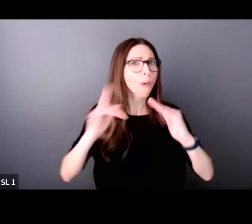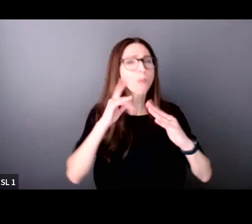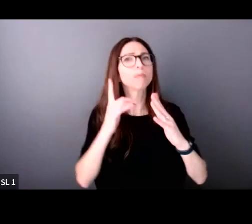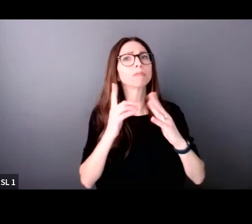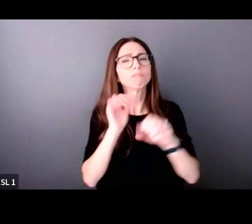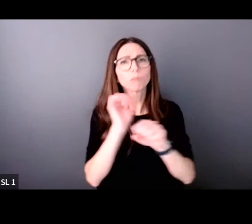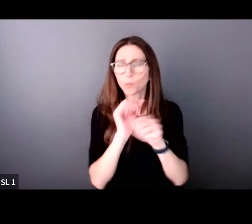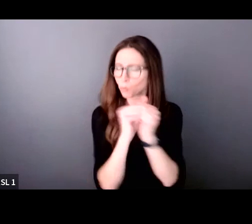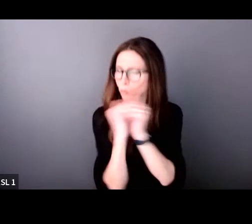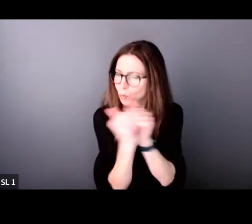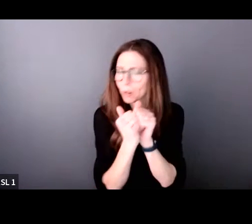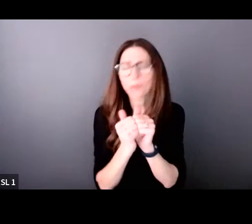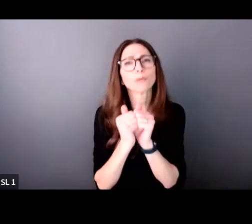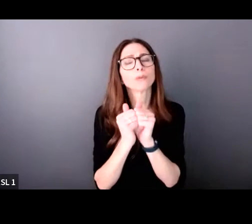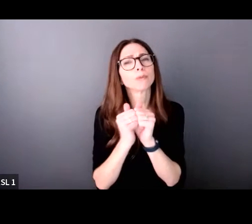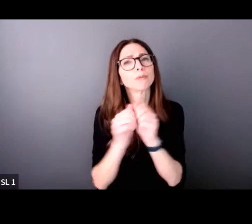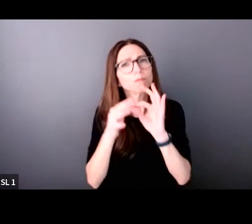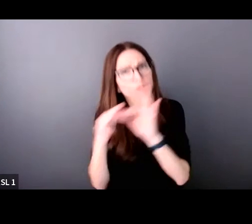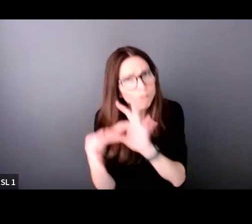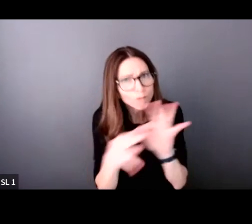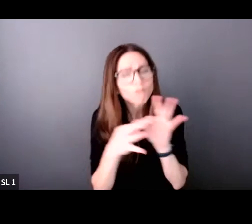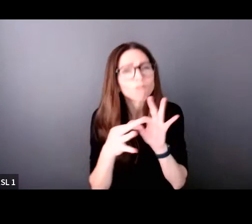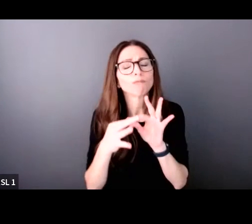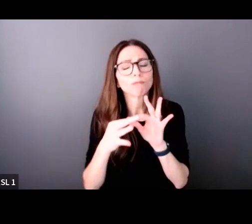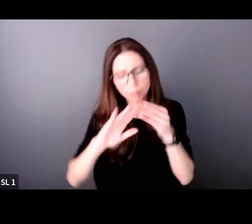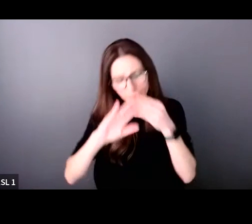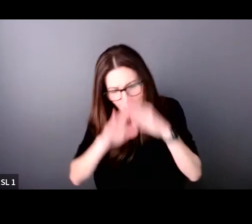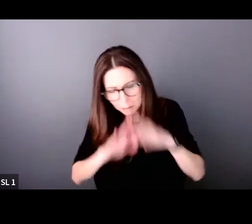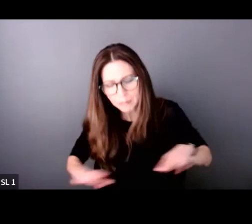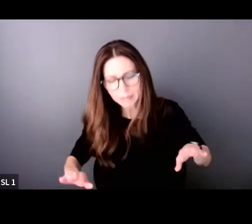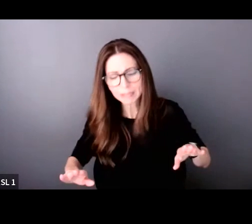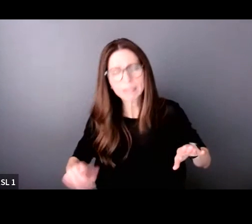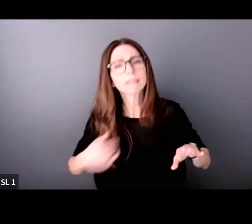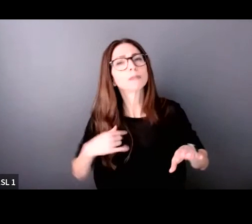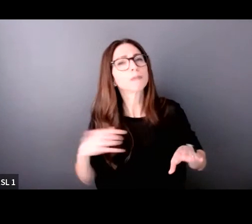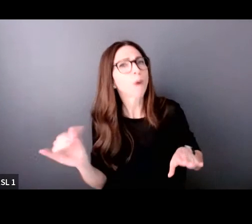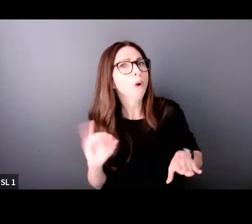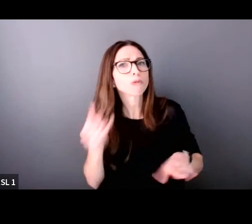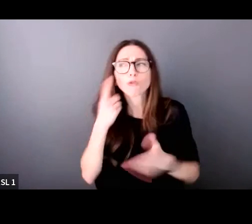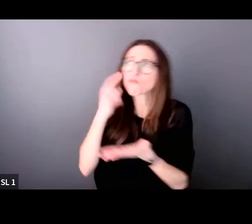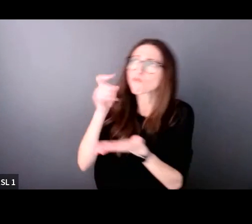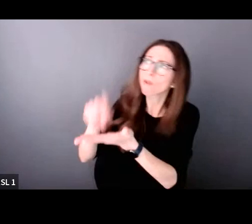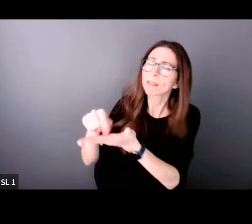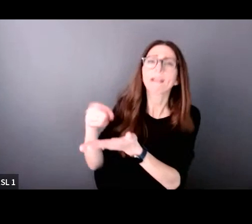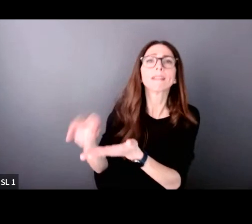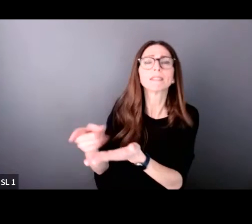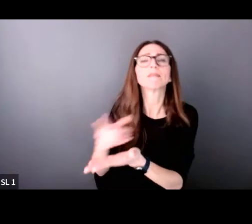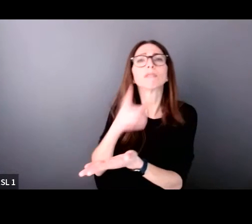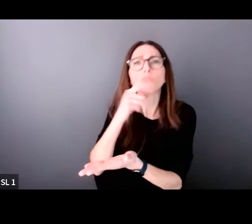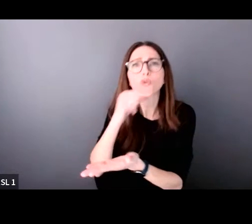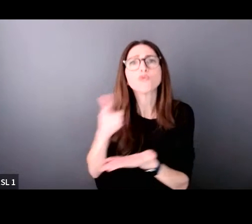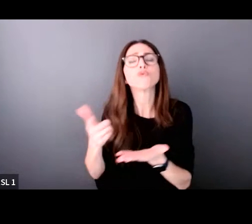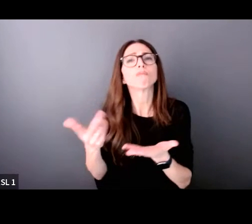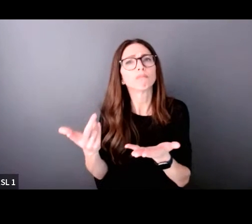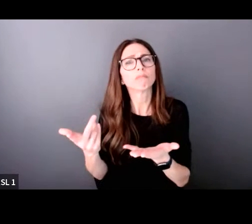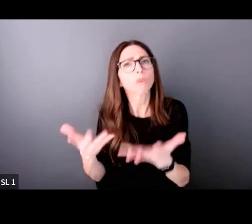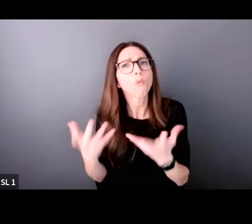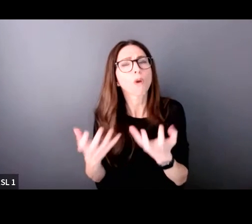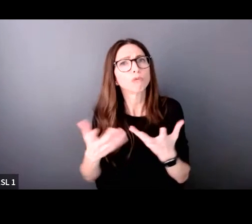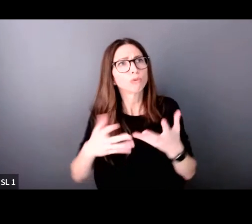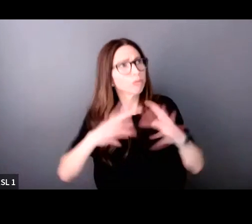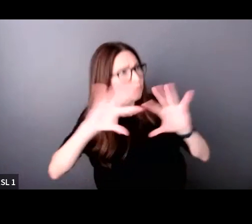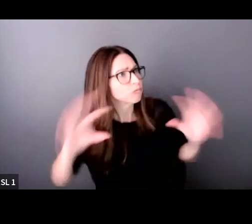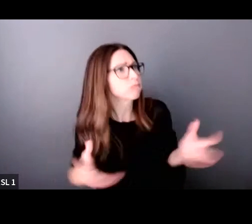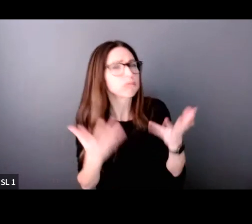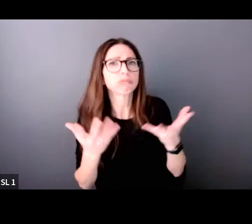we can make peace, and we also today send our greetings to those who are fighting to bring peace back up from the ground. Negari